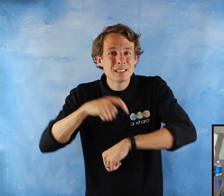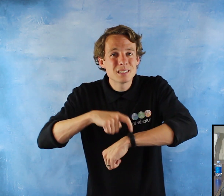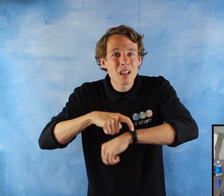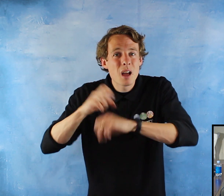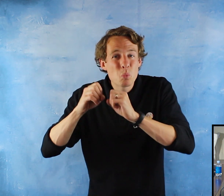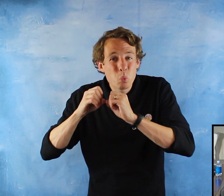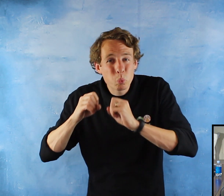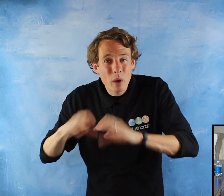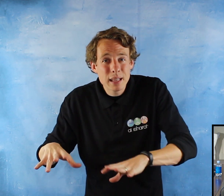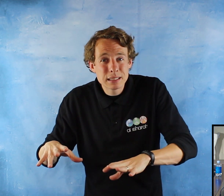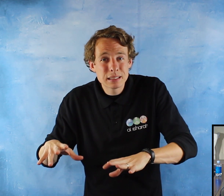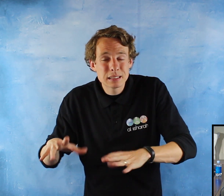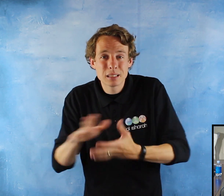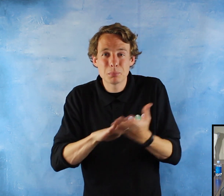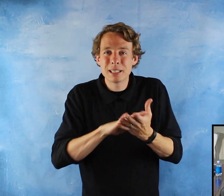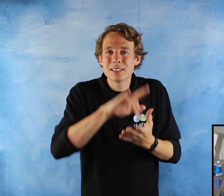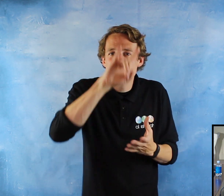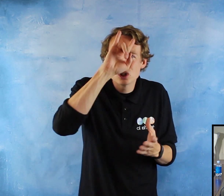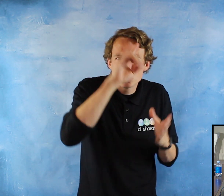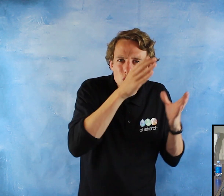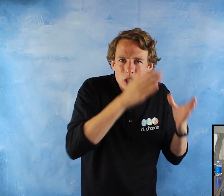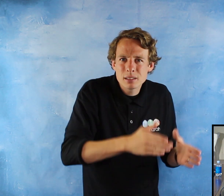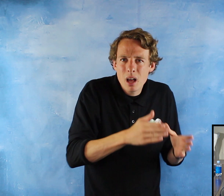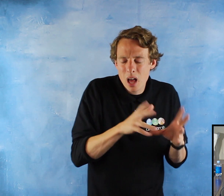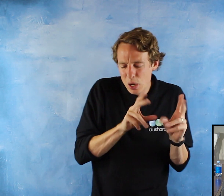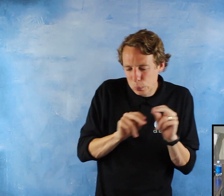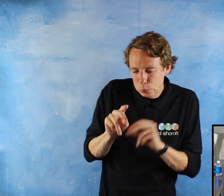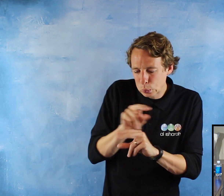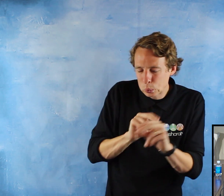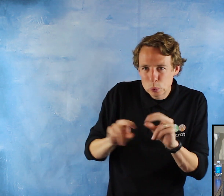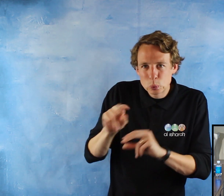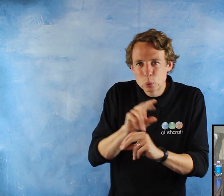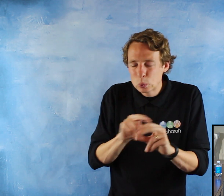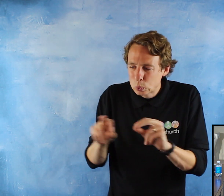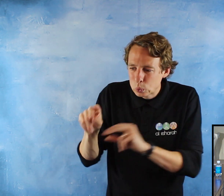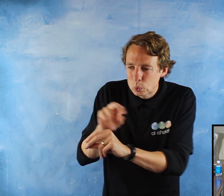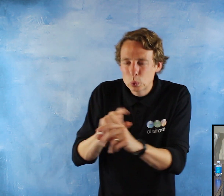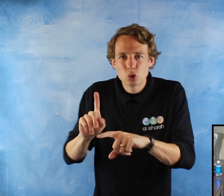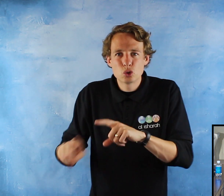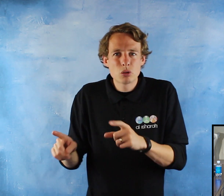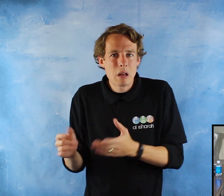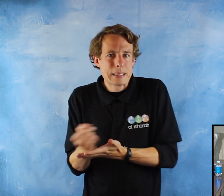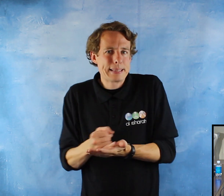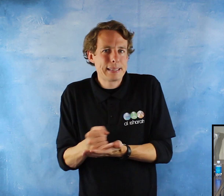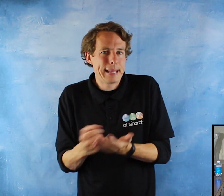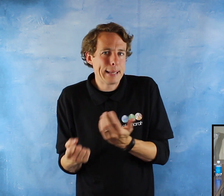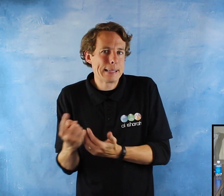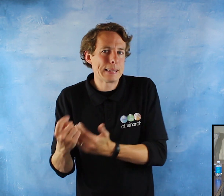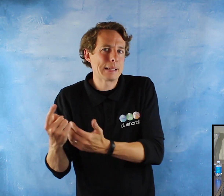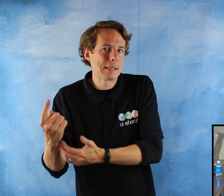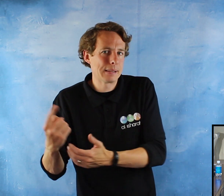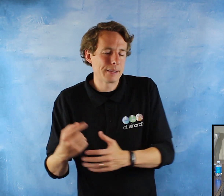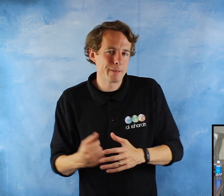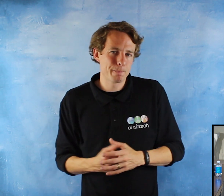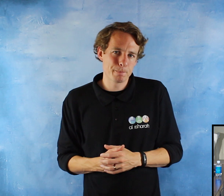it will be utilized by shaitan to do something wrong by them. In hadith, Rasulullah sallallahu alaihi wasallam